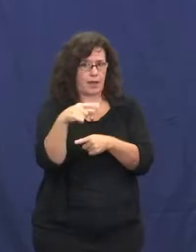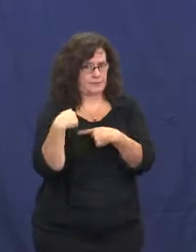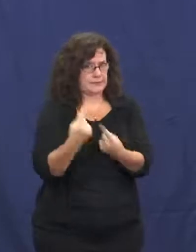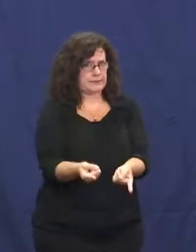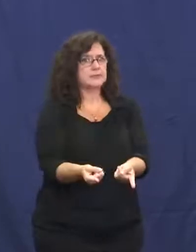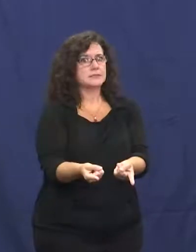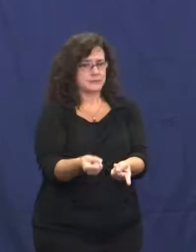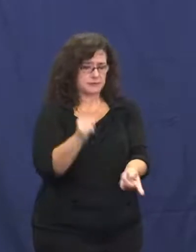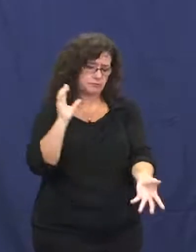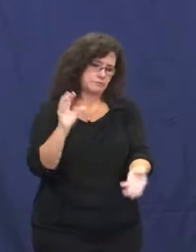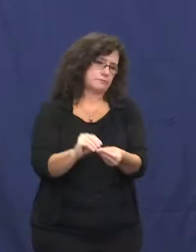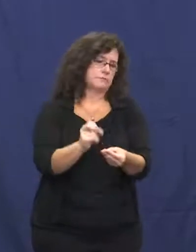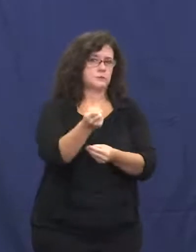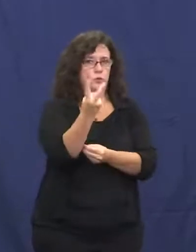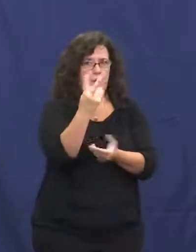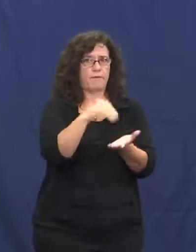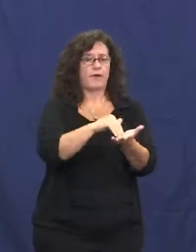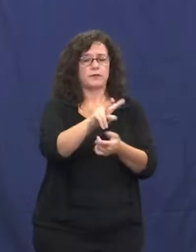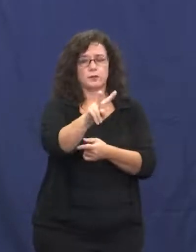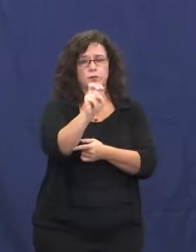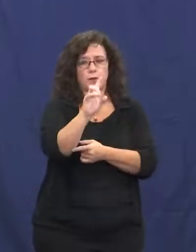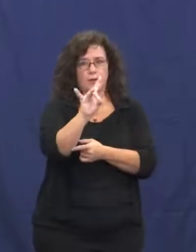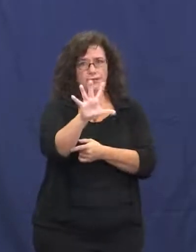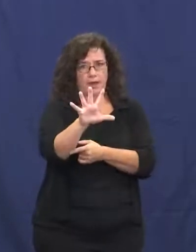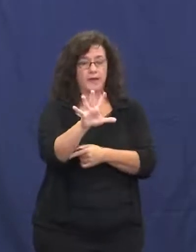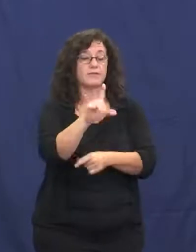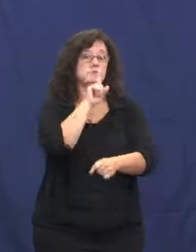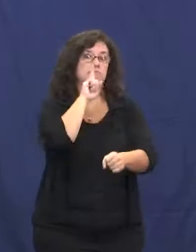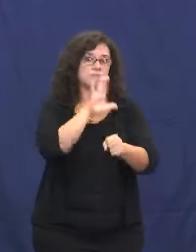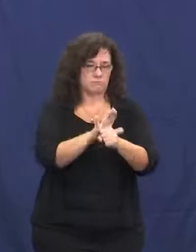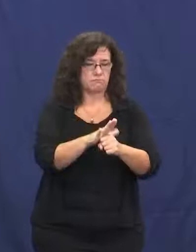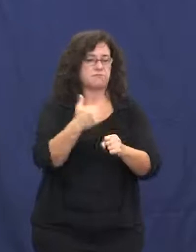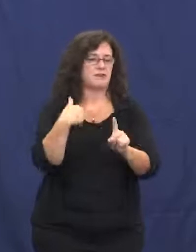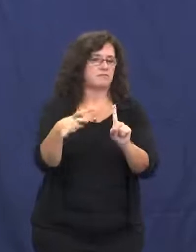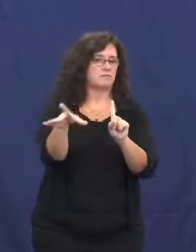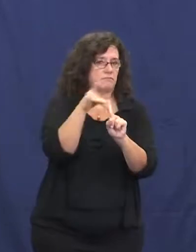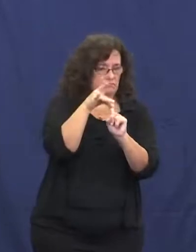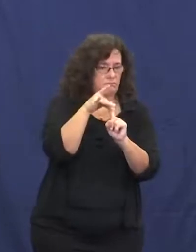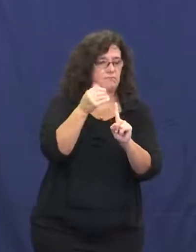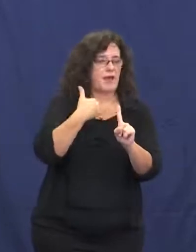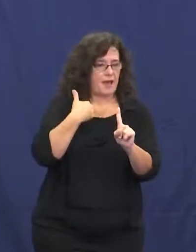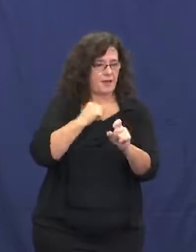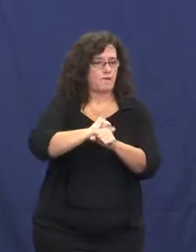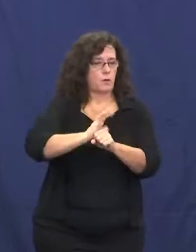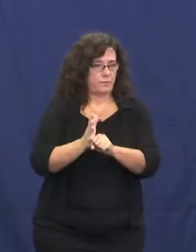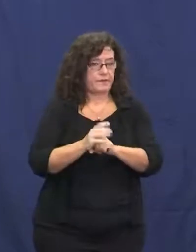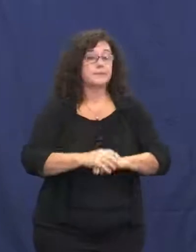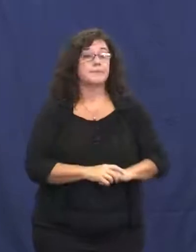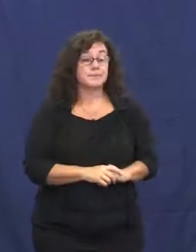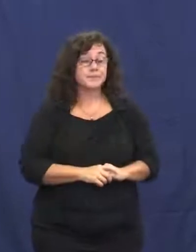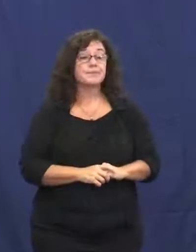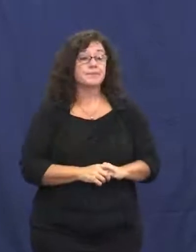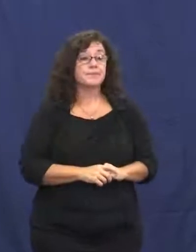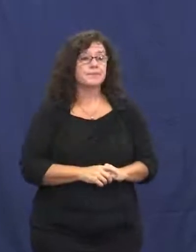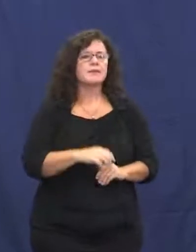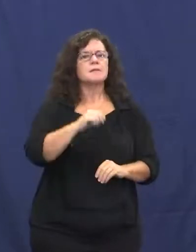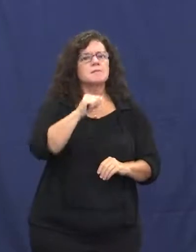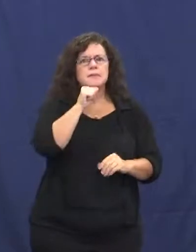12,285 Ventura County residents that have confirmatory tests for COVID. Not the illness,